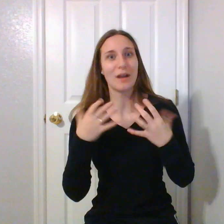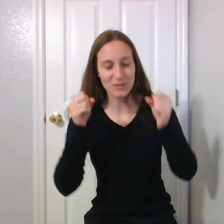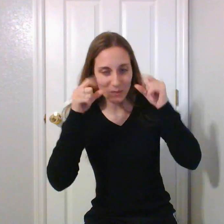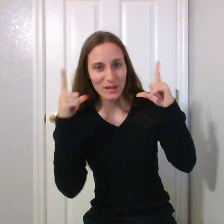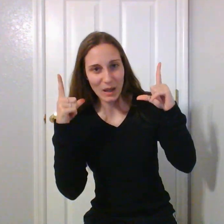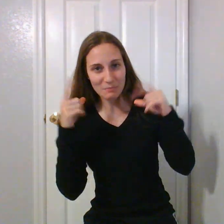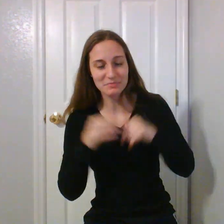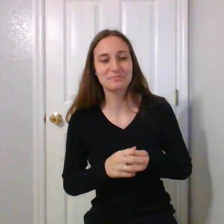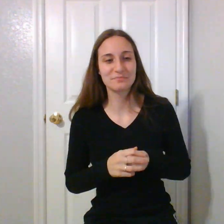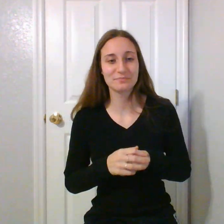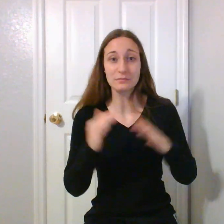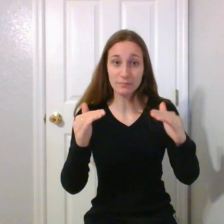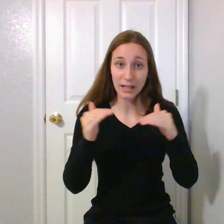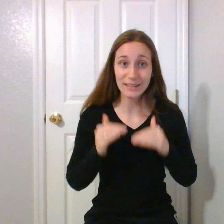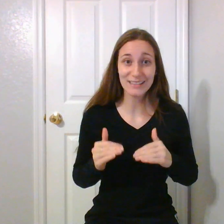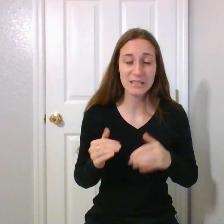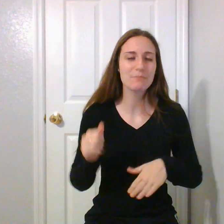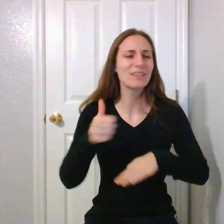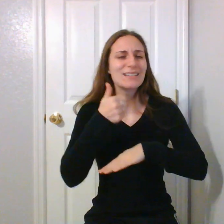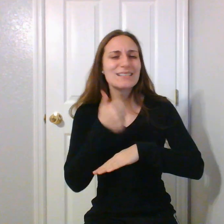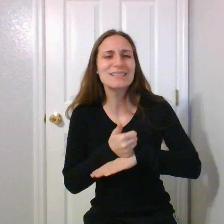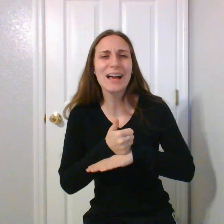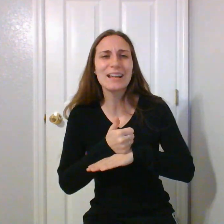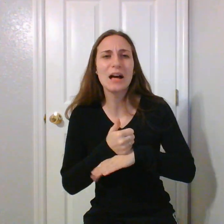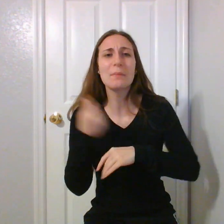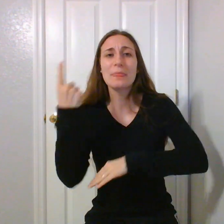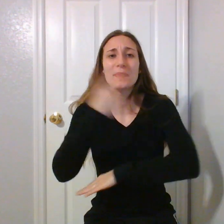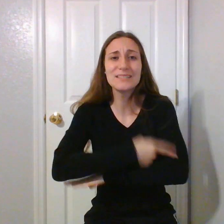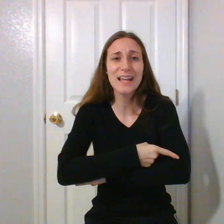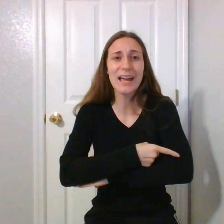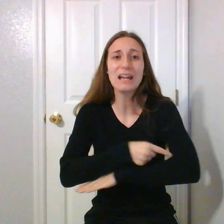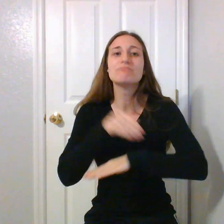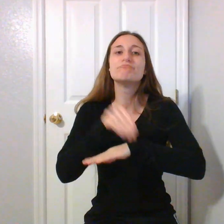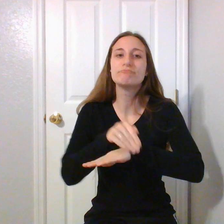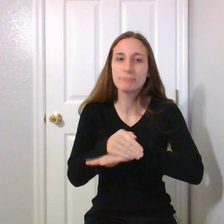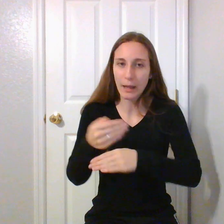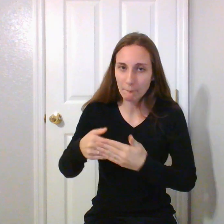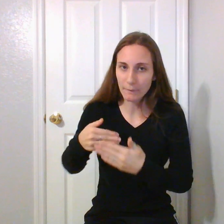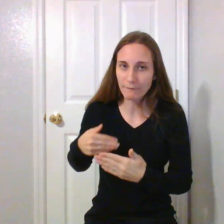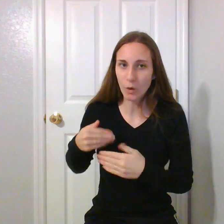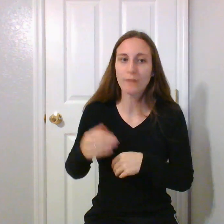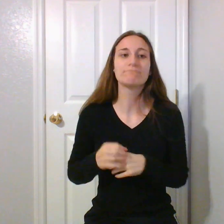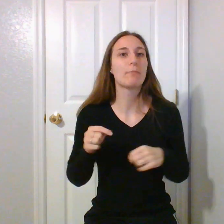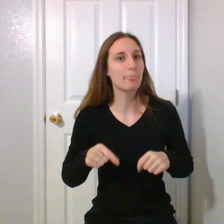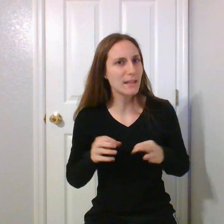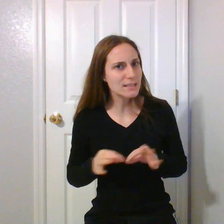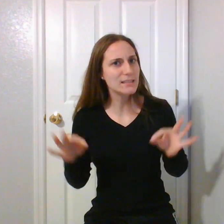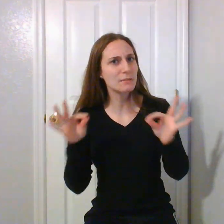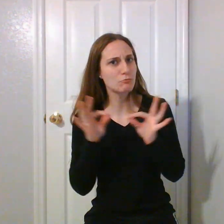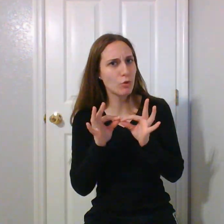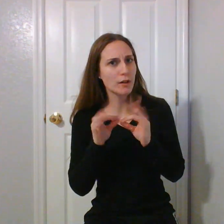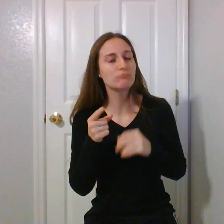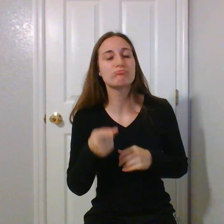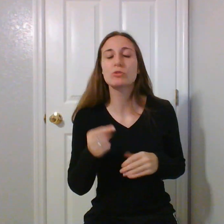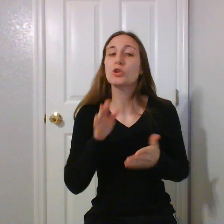goals or set up plan your day the night before so this is really really important because not only have you cleaned your environment and decluttered that but